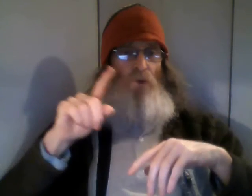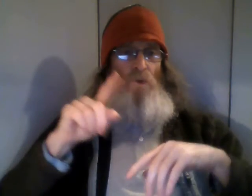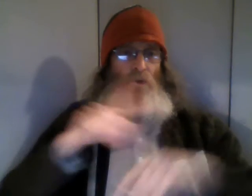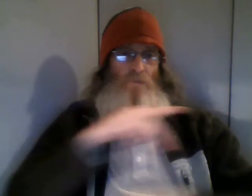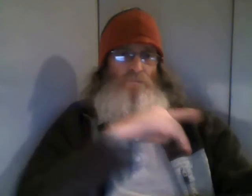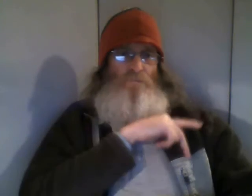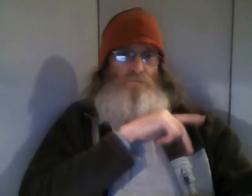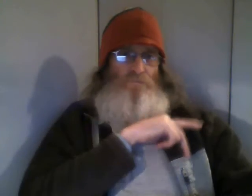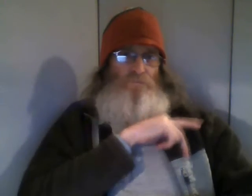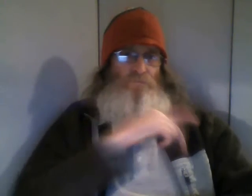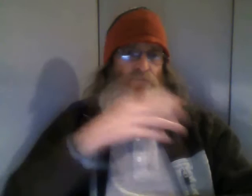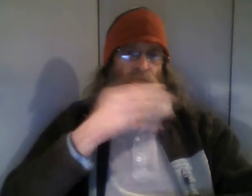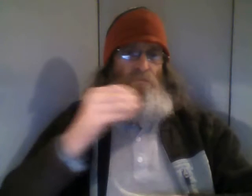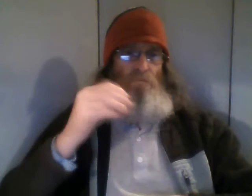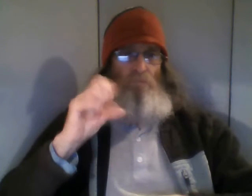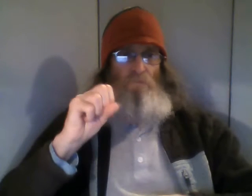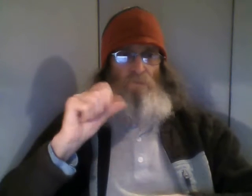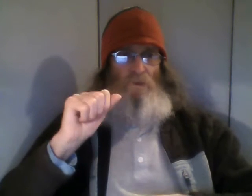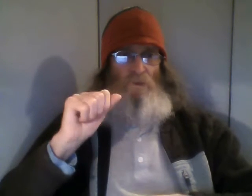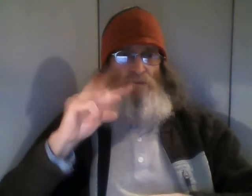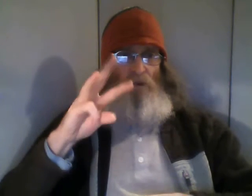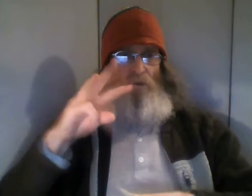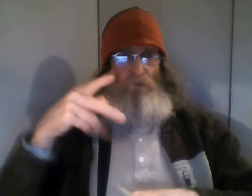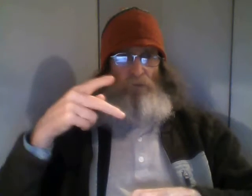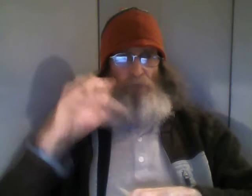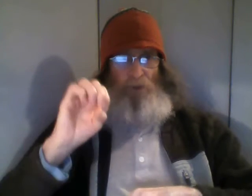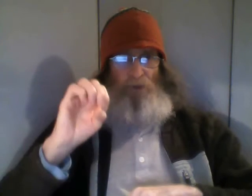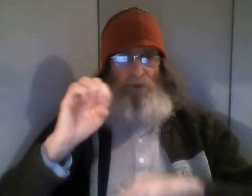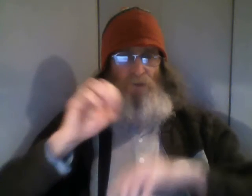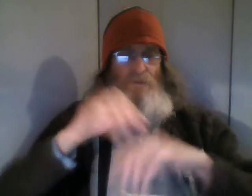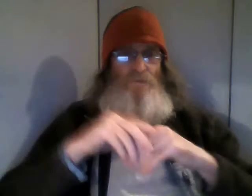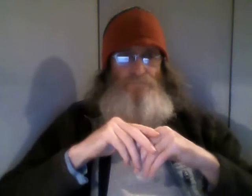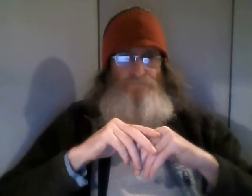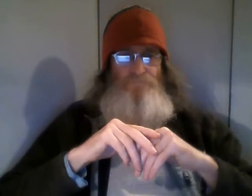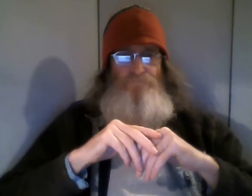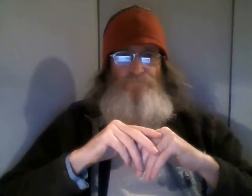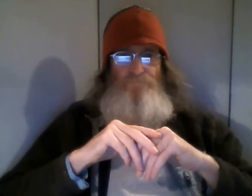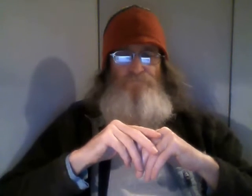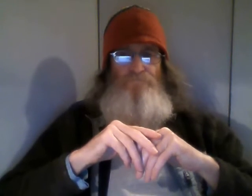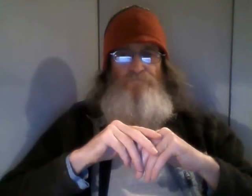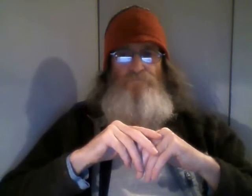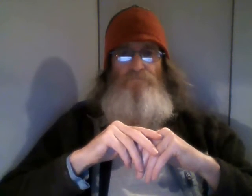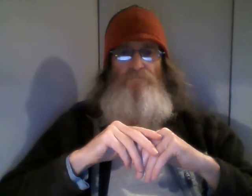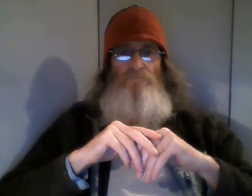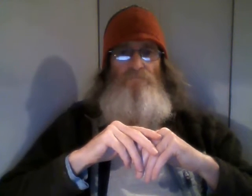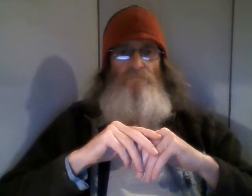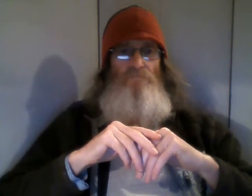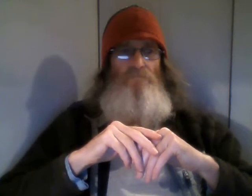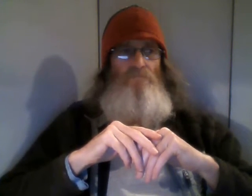I know you were trying to save the animals, but trying to care for them in your own home. Yeah, I didn't know what else